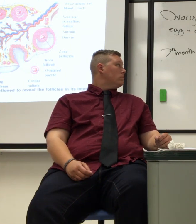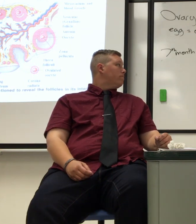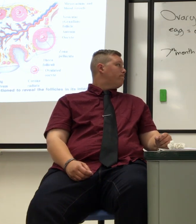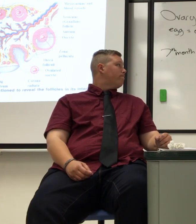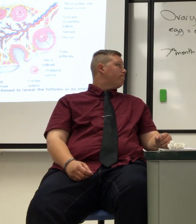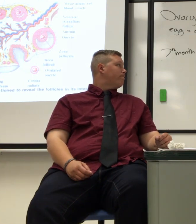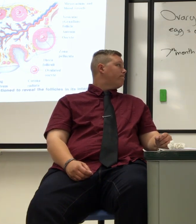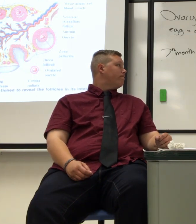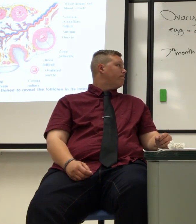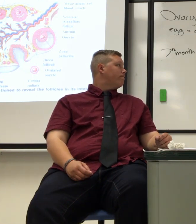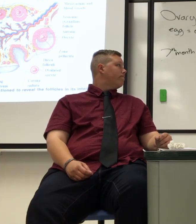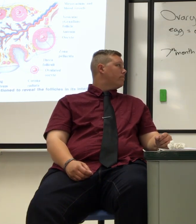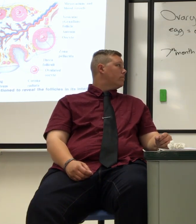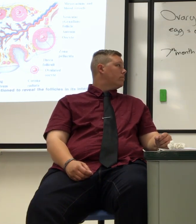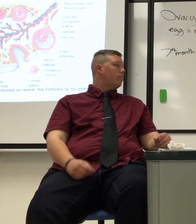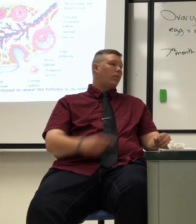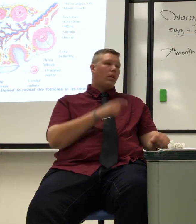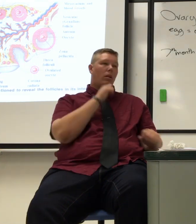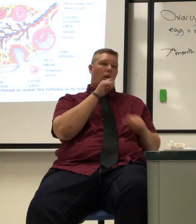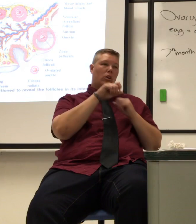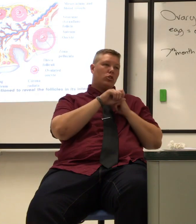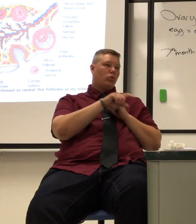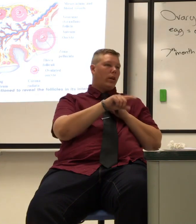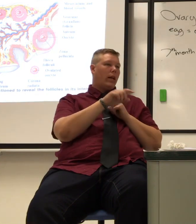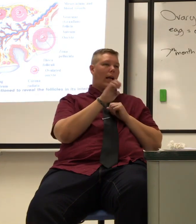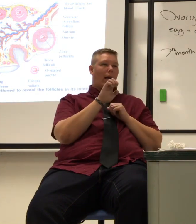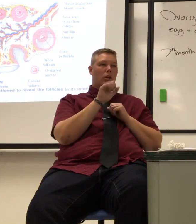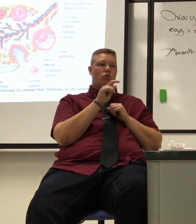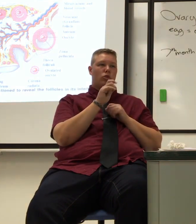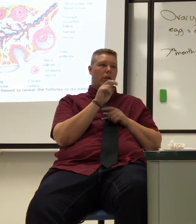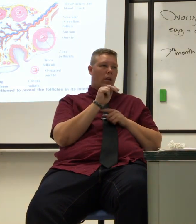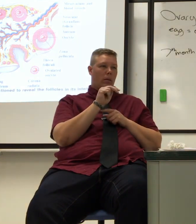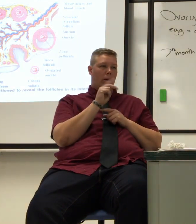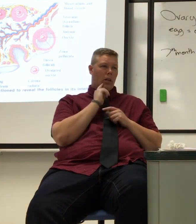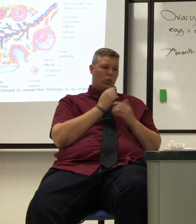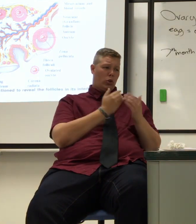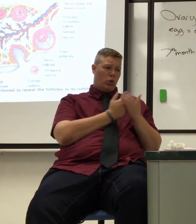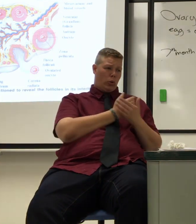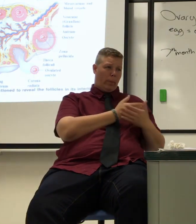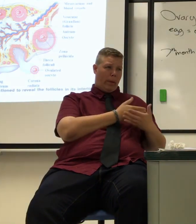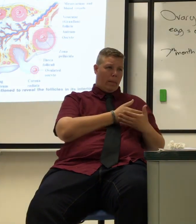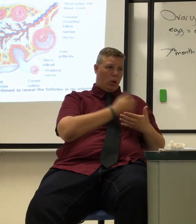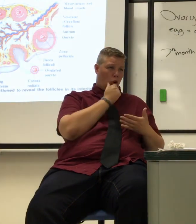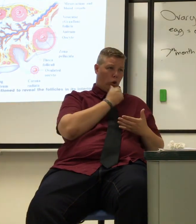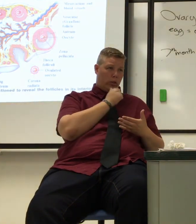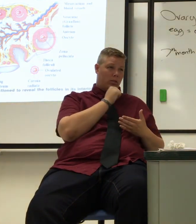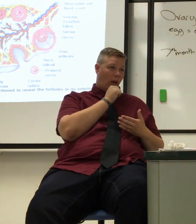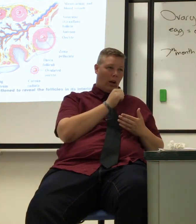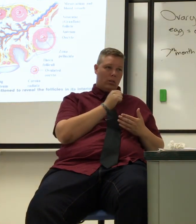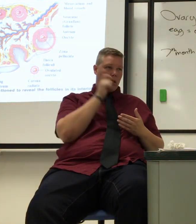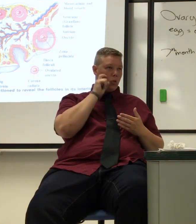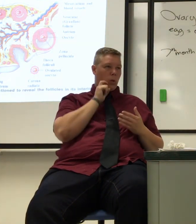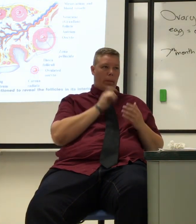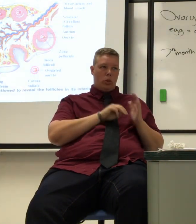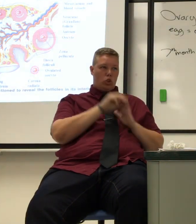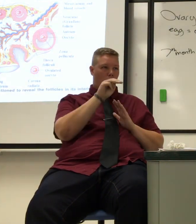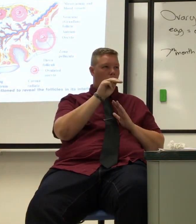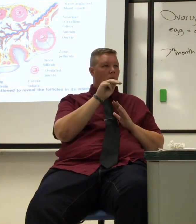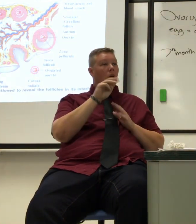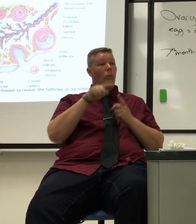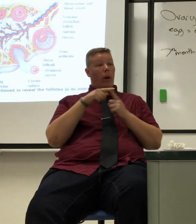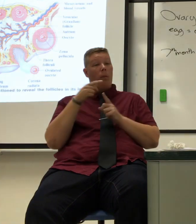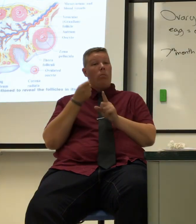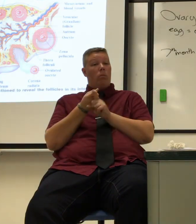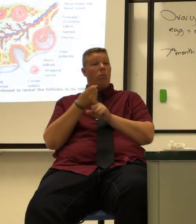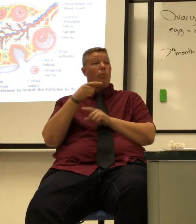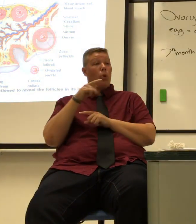But these are not secreting estrogen because obviously a newborn baby girl is not sexually mature. Sexual maturity, when puberty